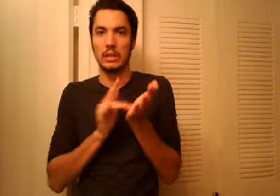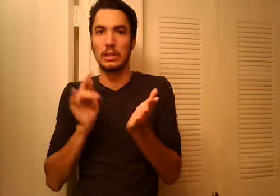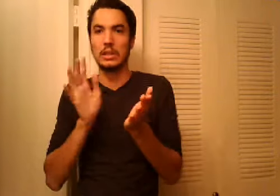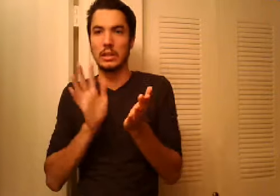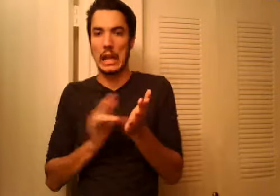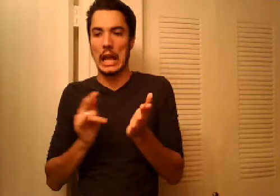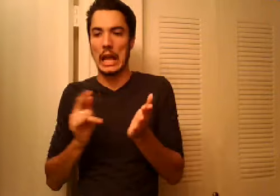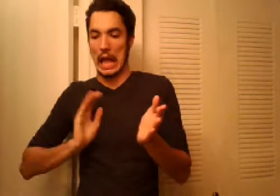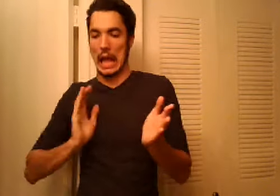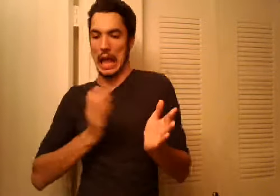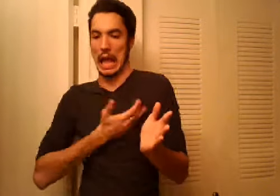ideology.